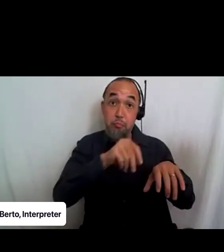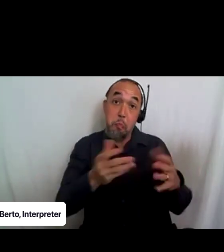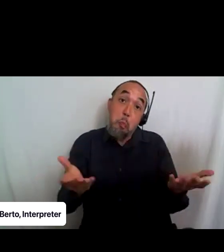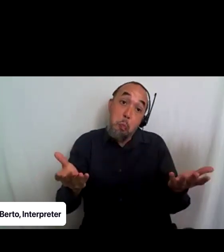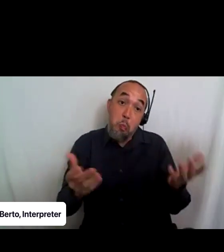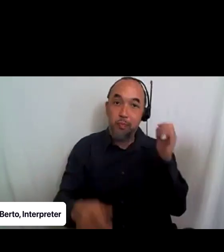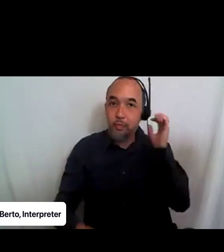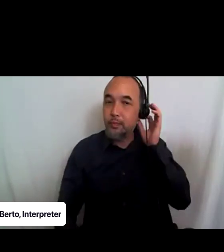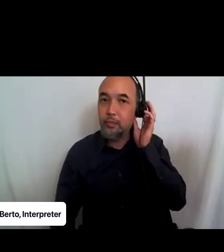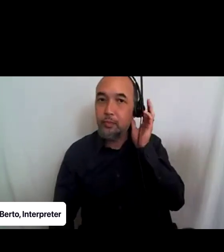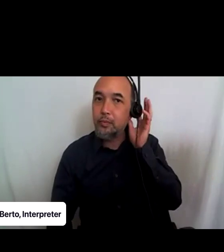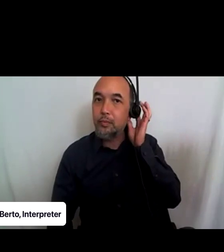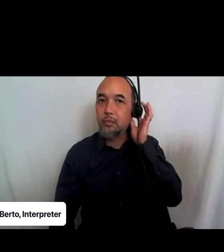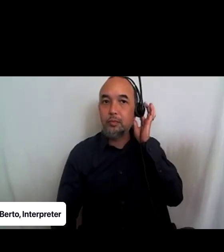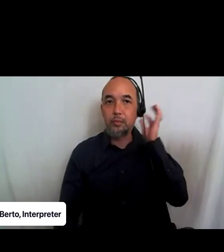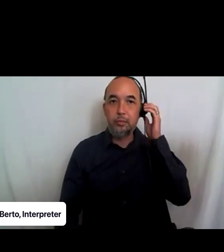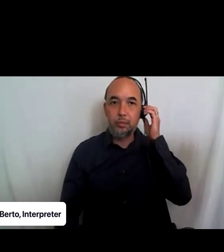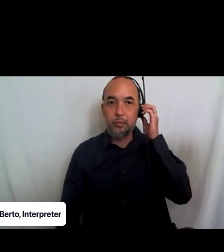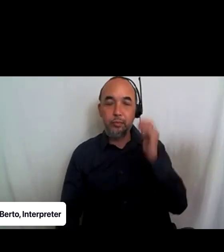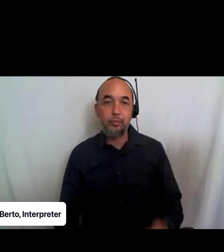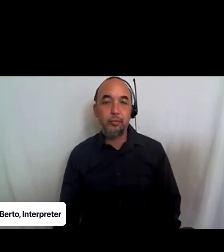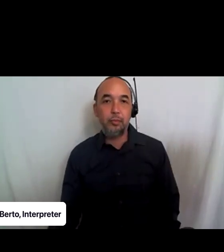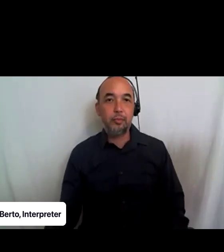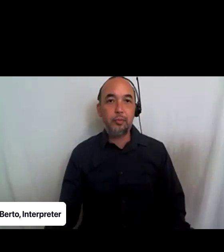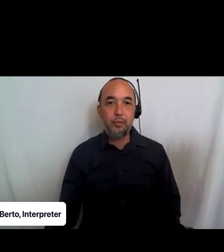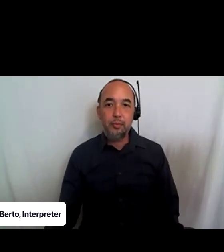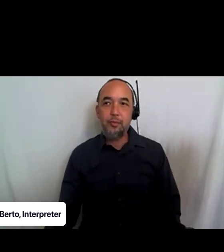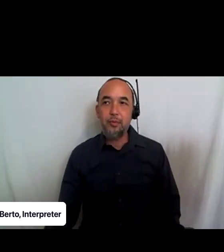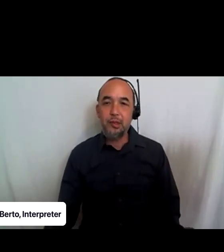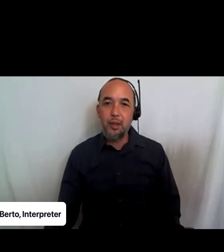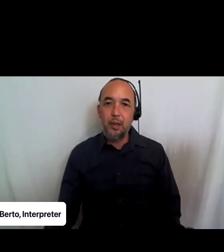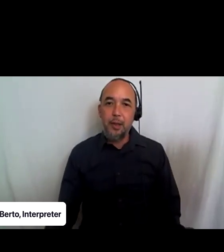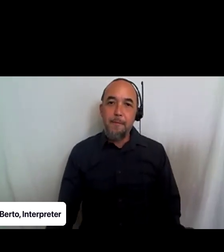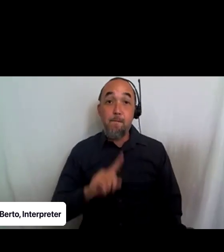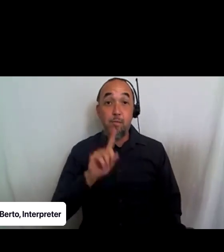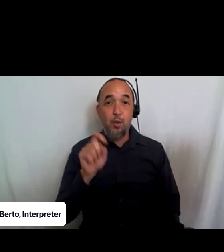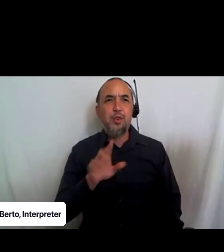I think it's Skyella asked, what's your favorite moment that didn't make it into OFMB?